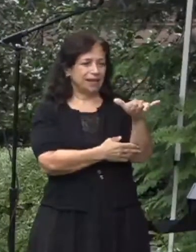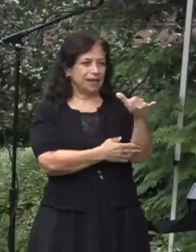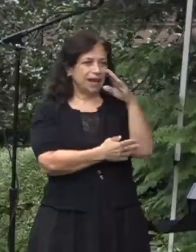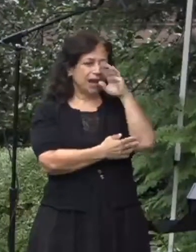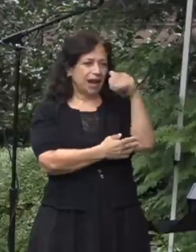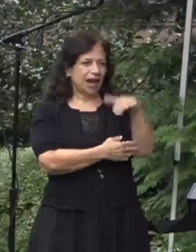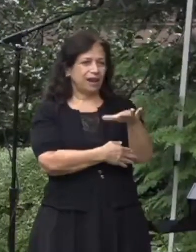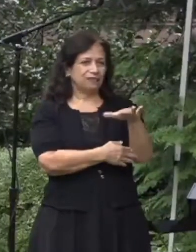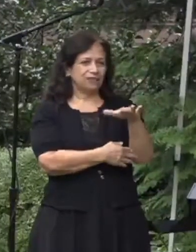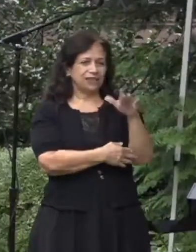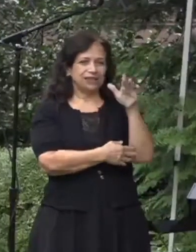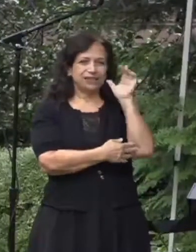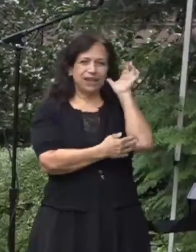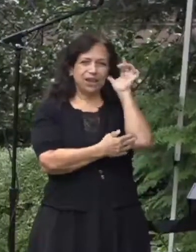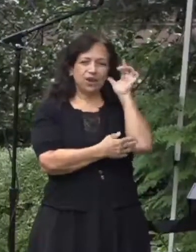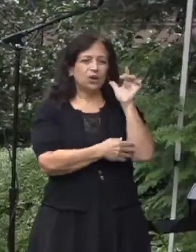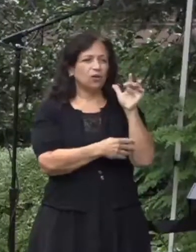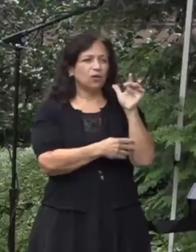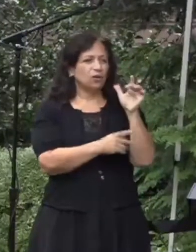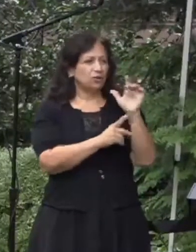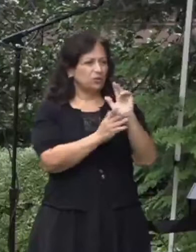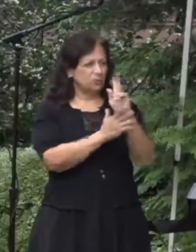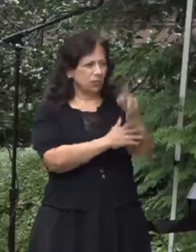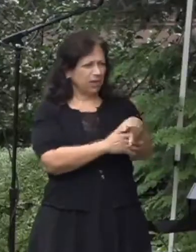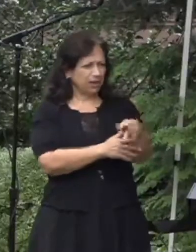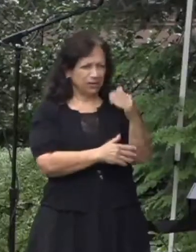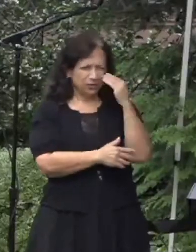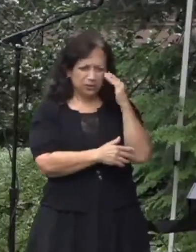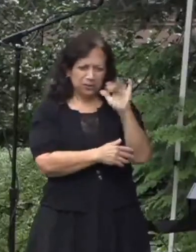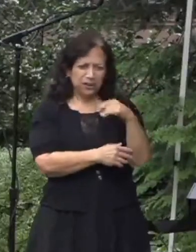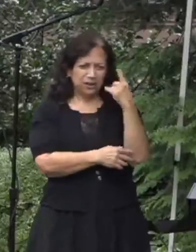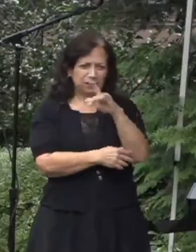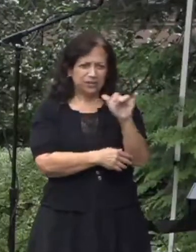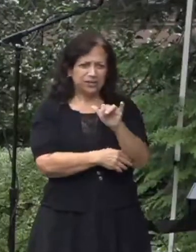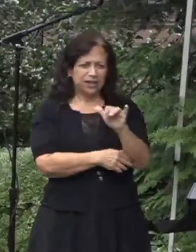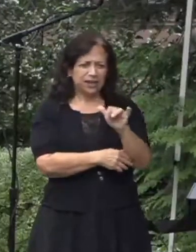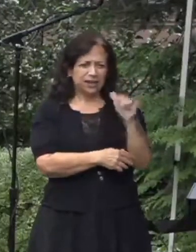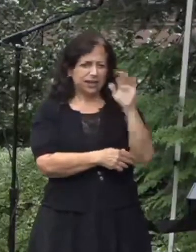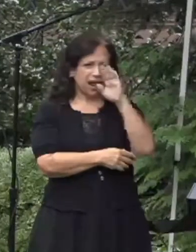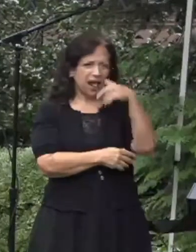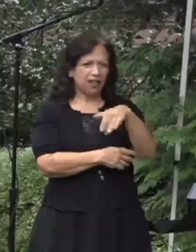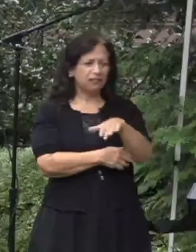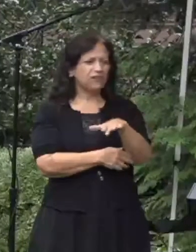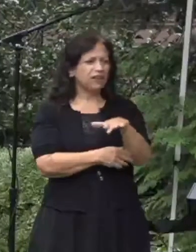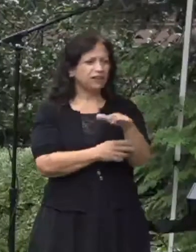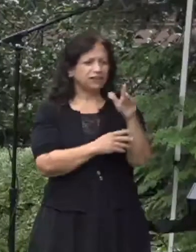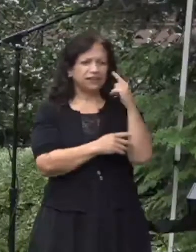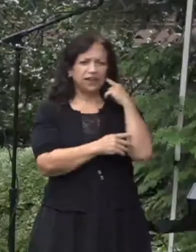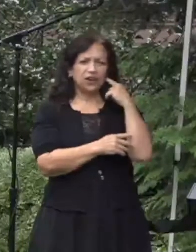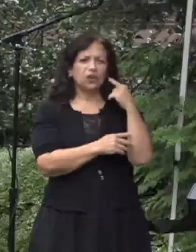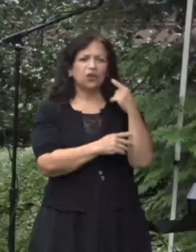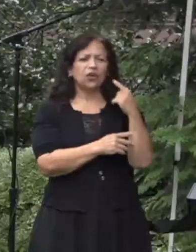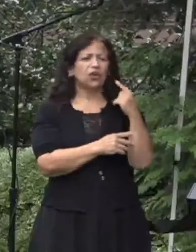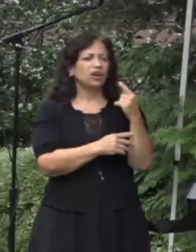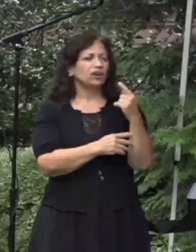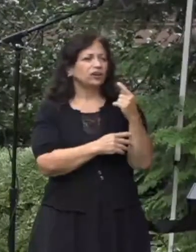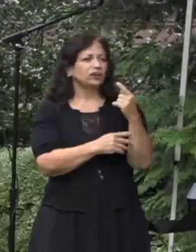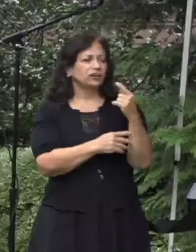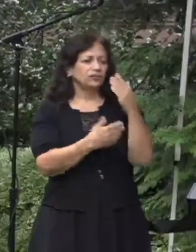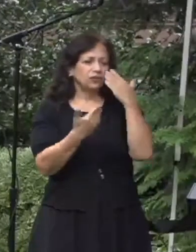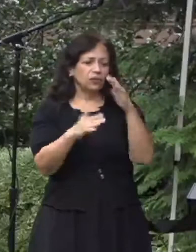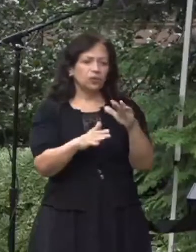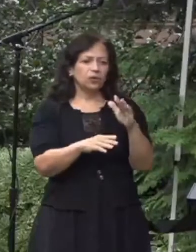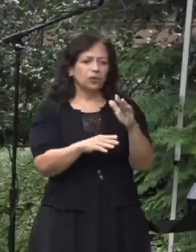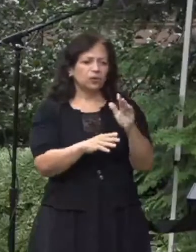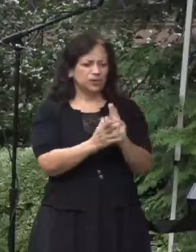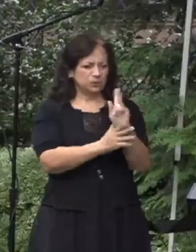ear plant. Does everyone know what an elephant ear plant is? So if you don't know,